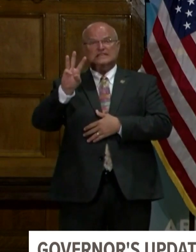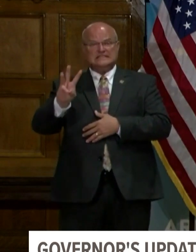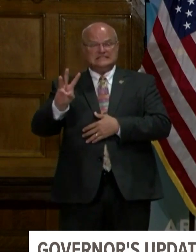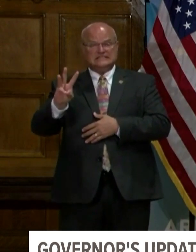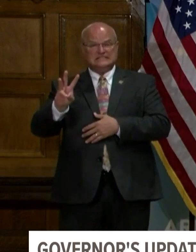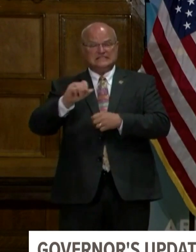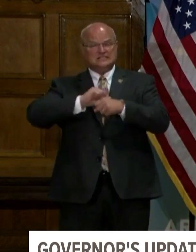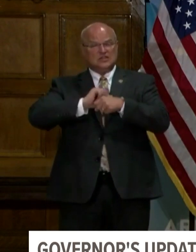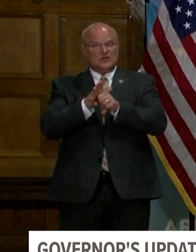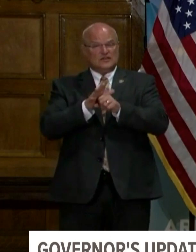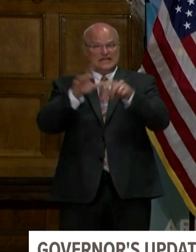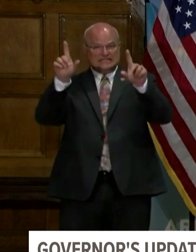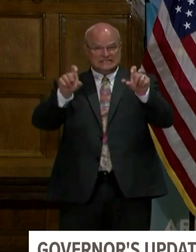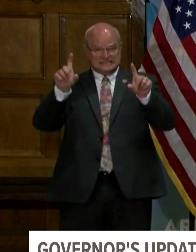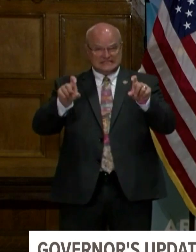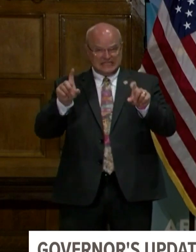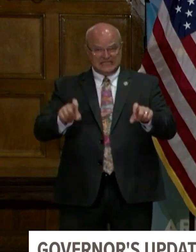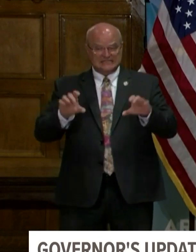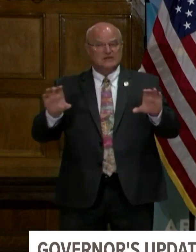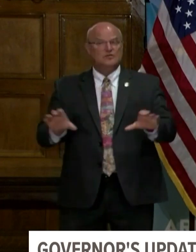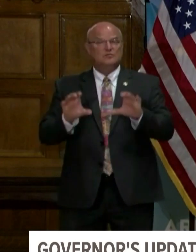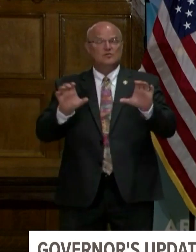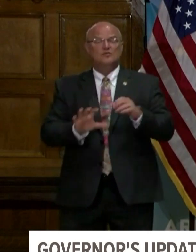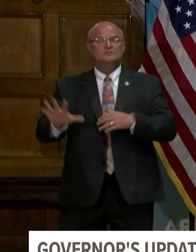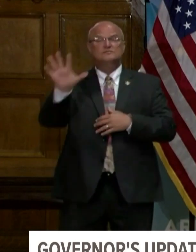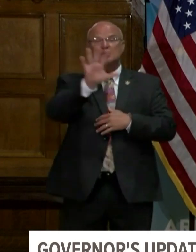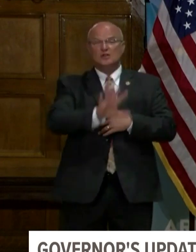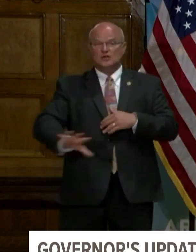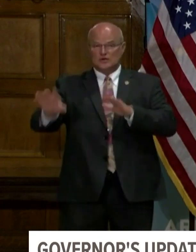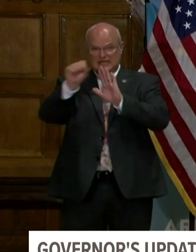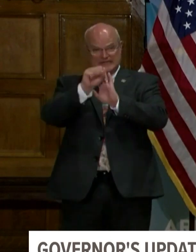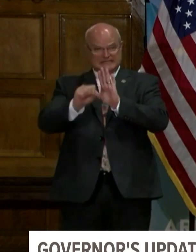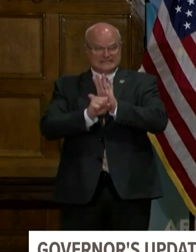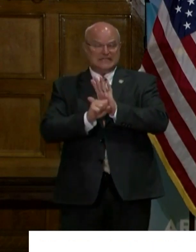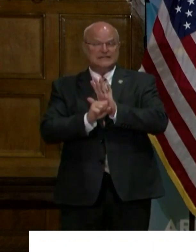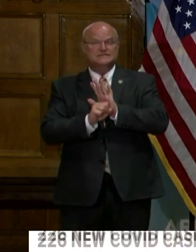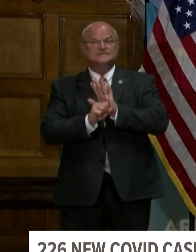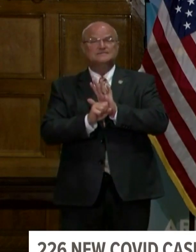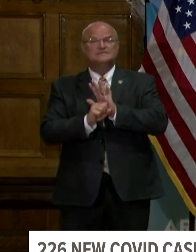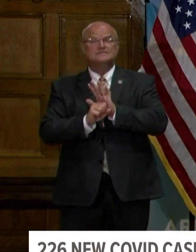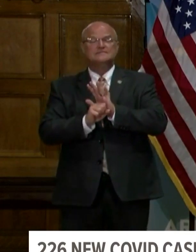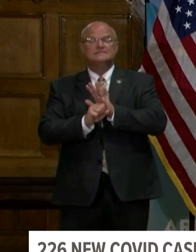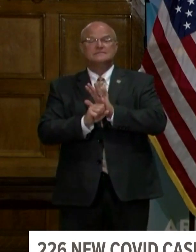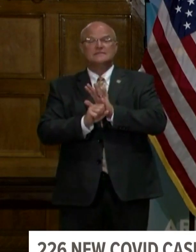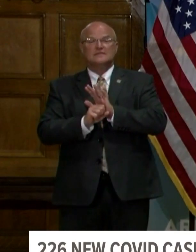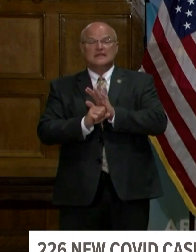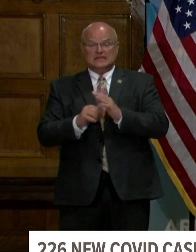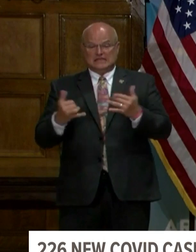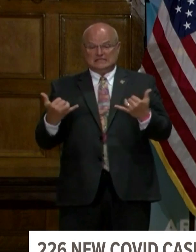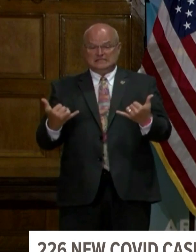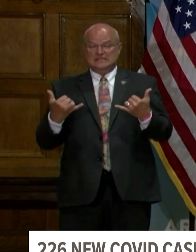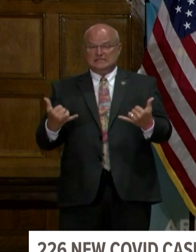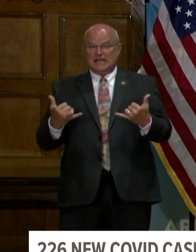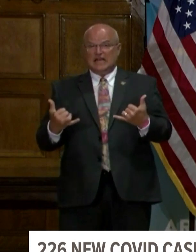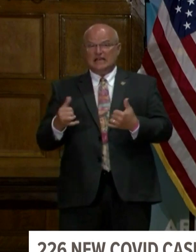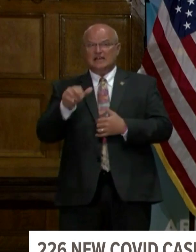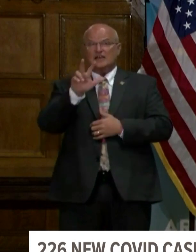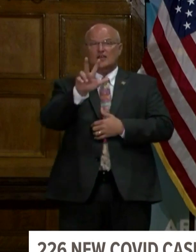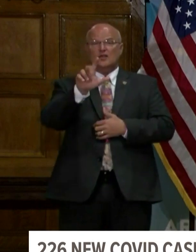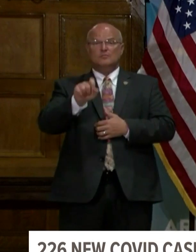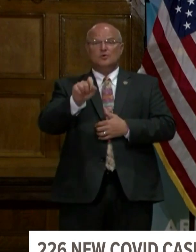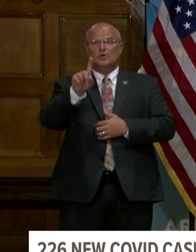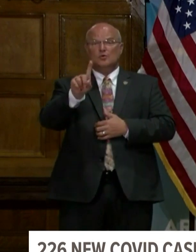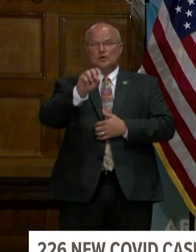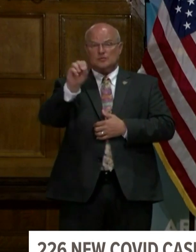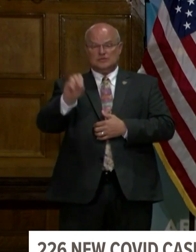3,846 COVID-19 tests that were performed across the state, and for today that's a